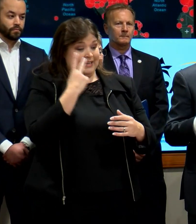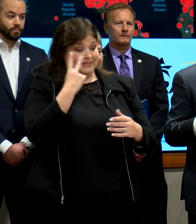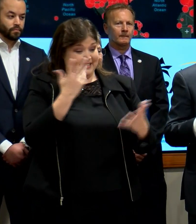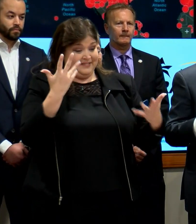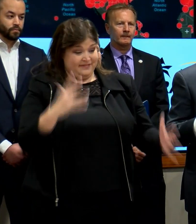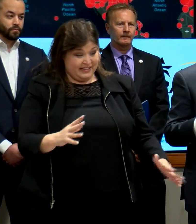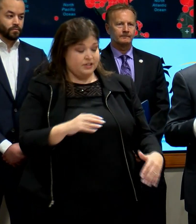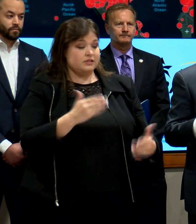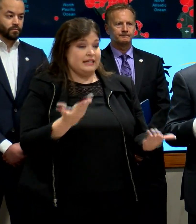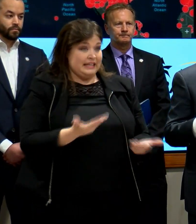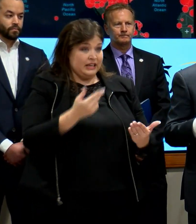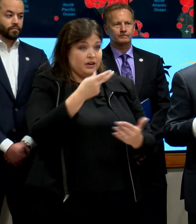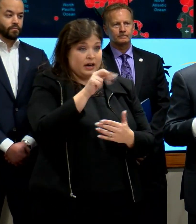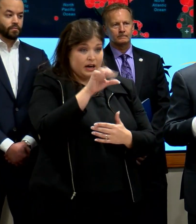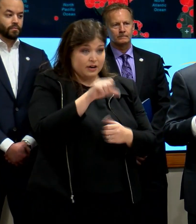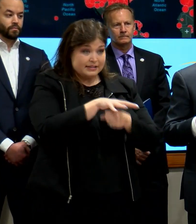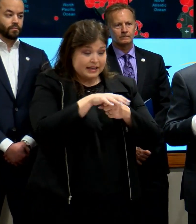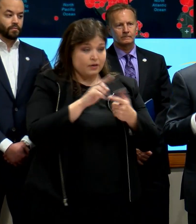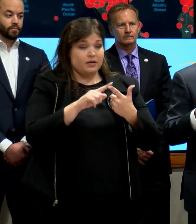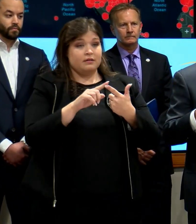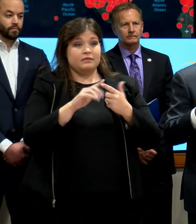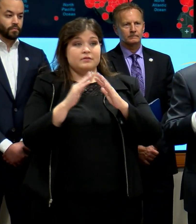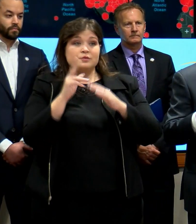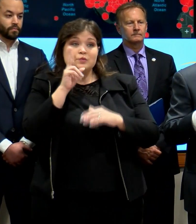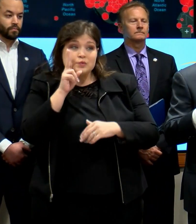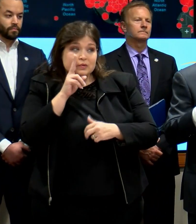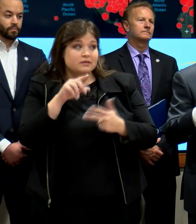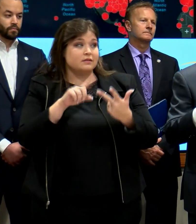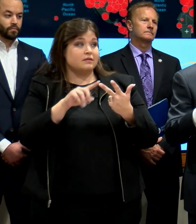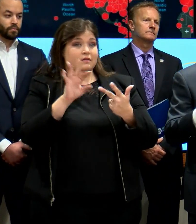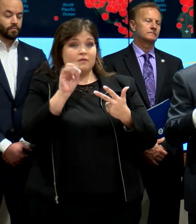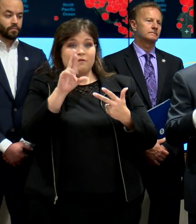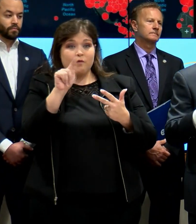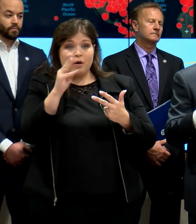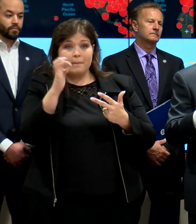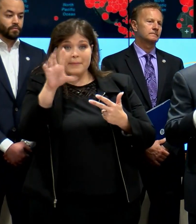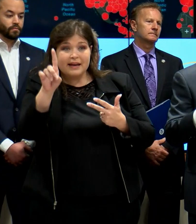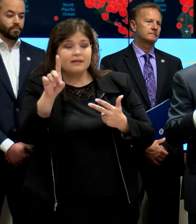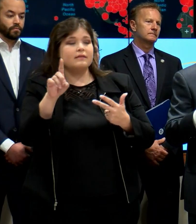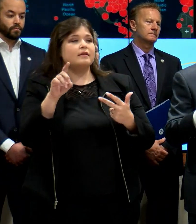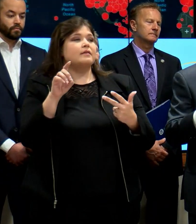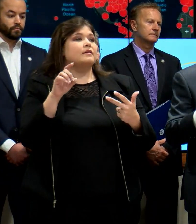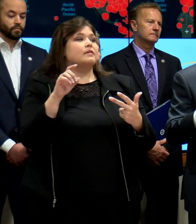Fort Bend, for example, is that we've had a lot of